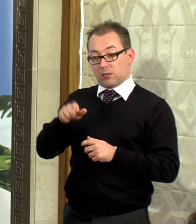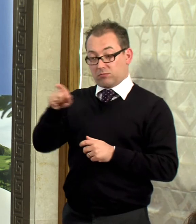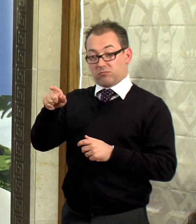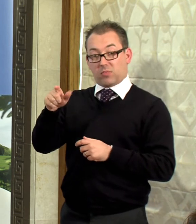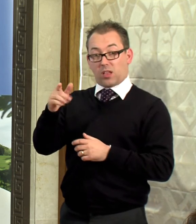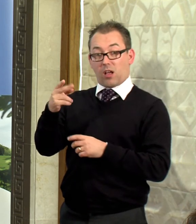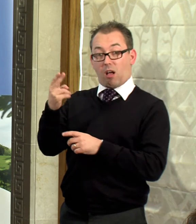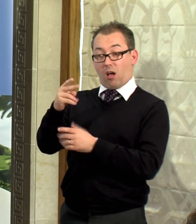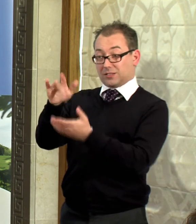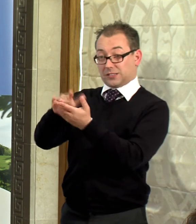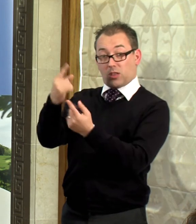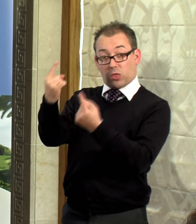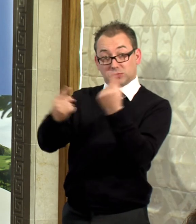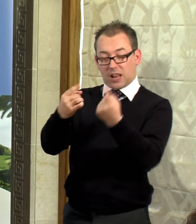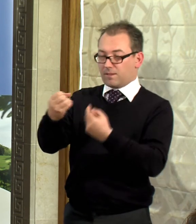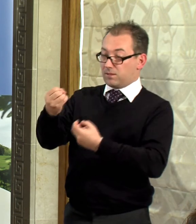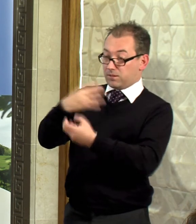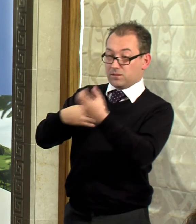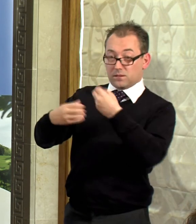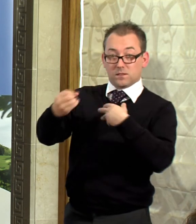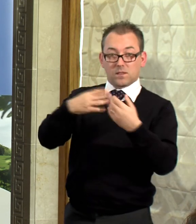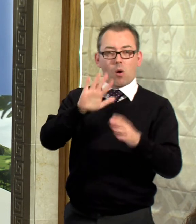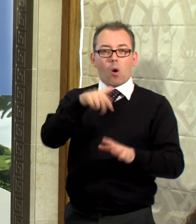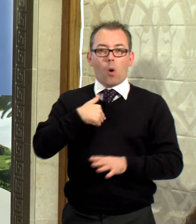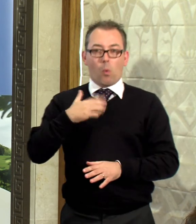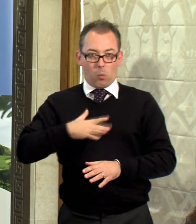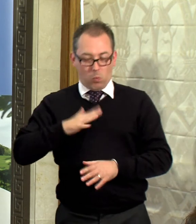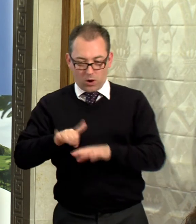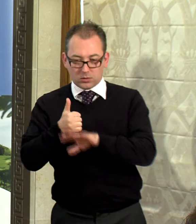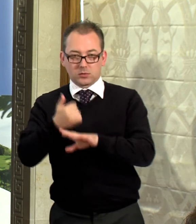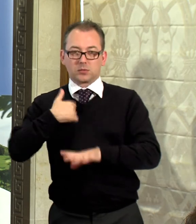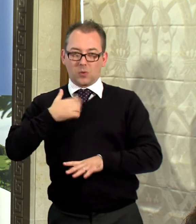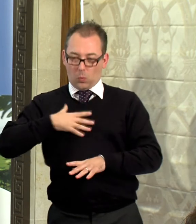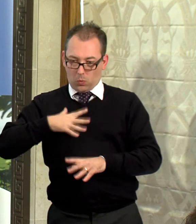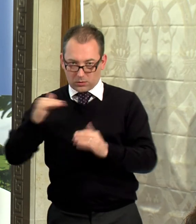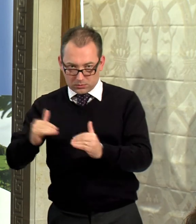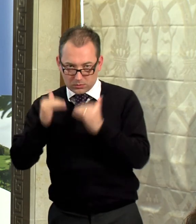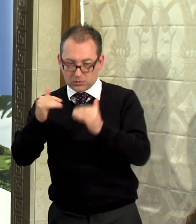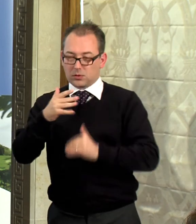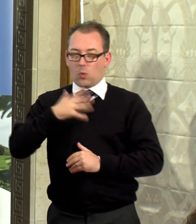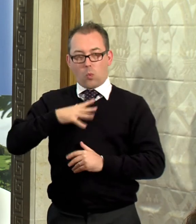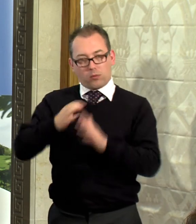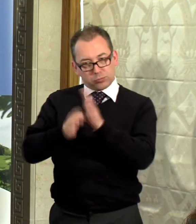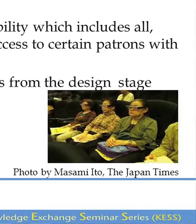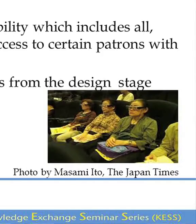venues expressed a clear desire to improve and to explore new access solutions.